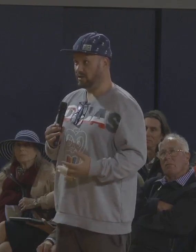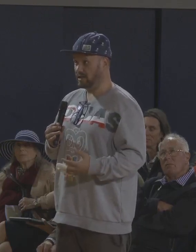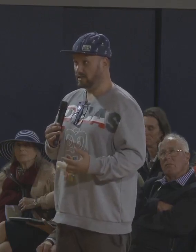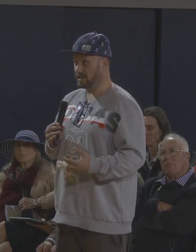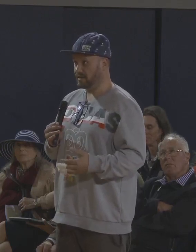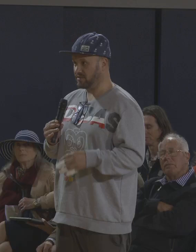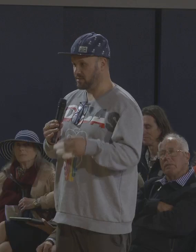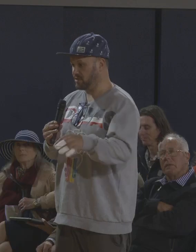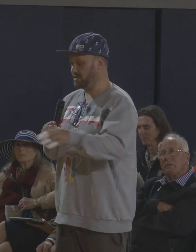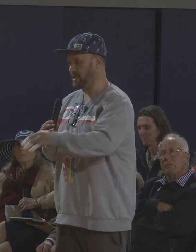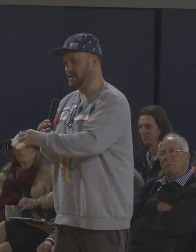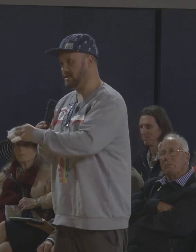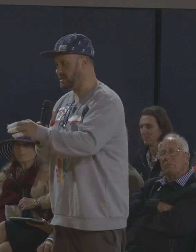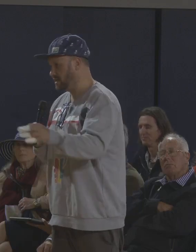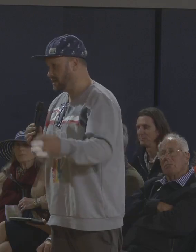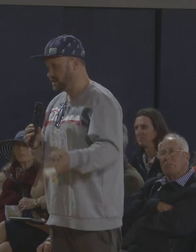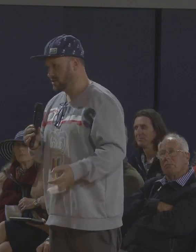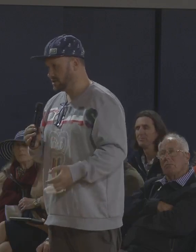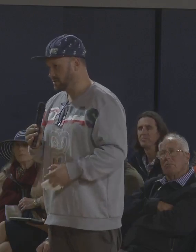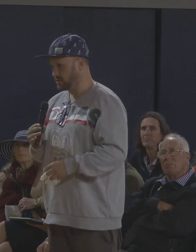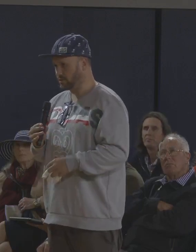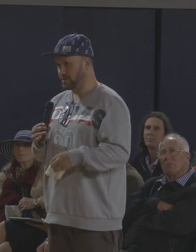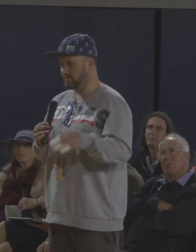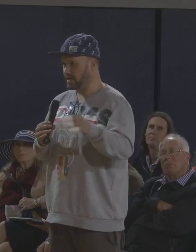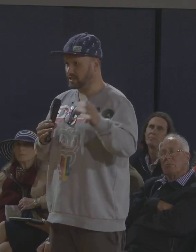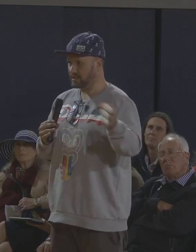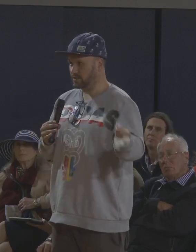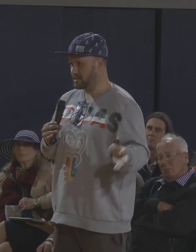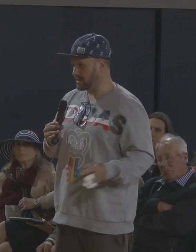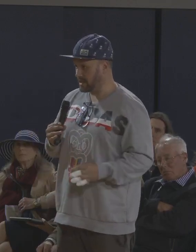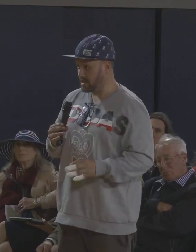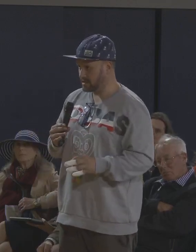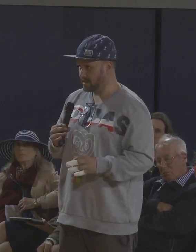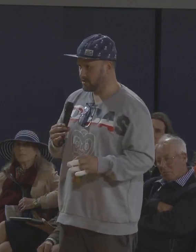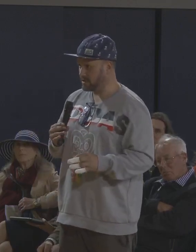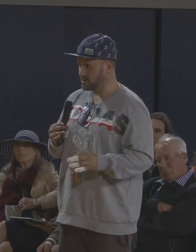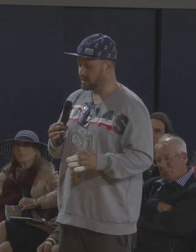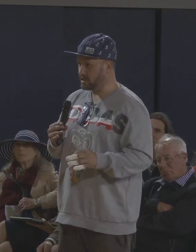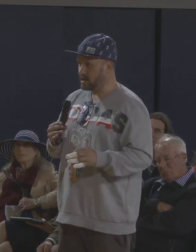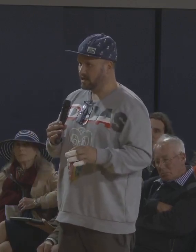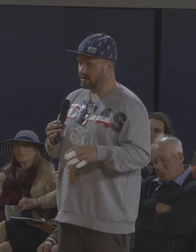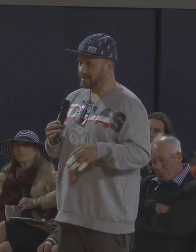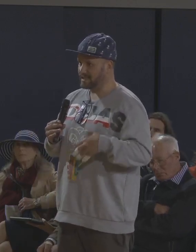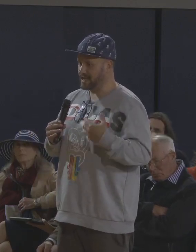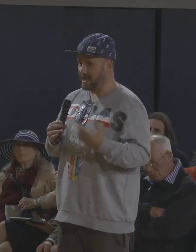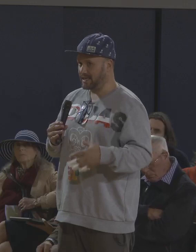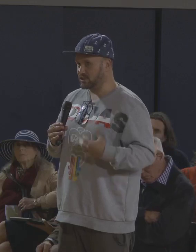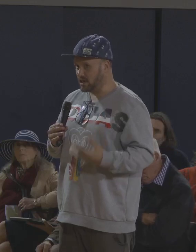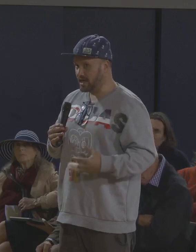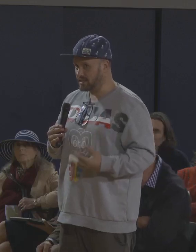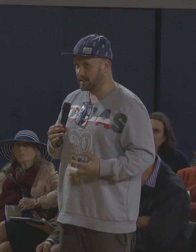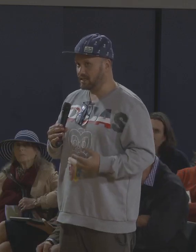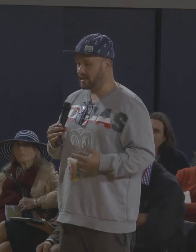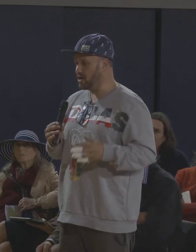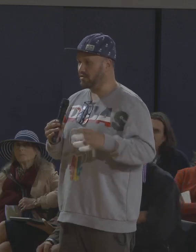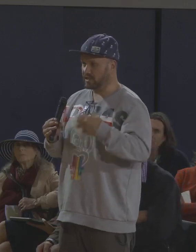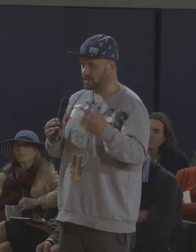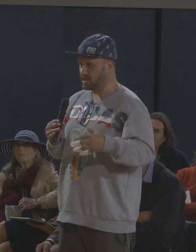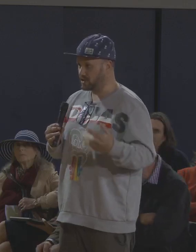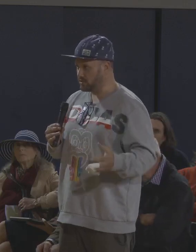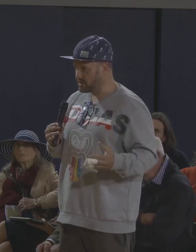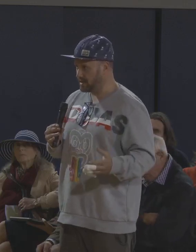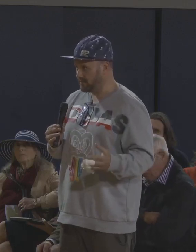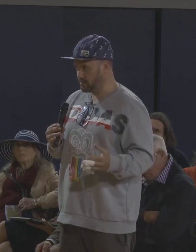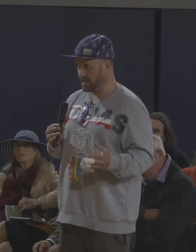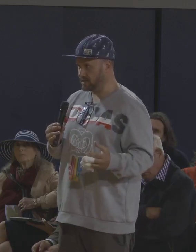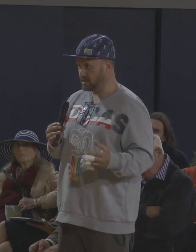of is that if they put down that, you know, they were doing renovations or something else, you know, there was this anxiety that, oh, they're just